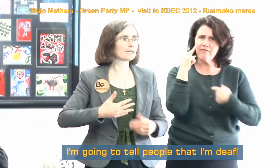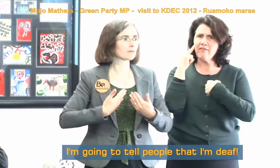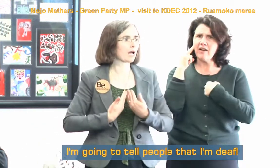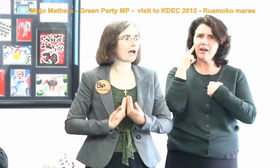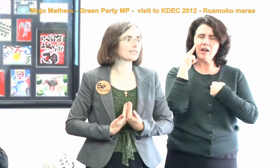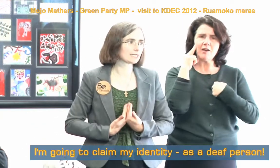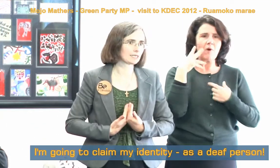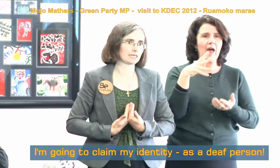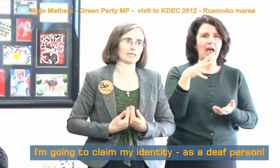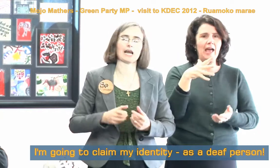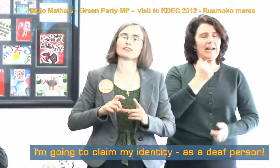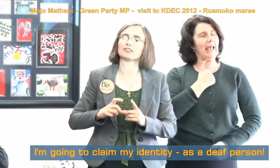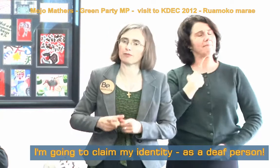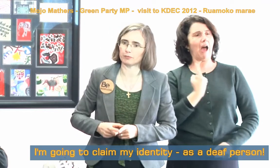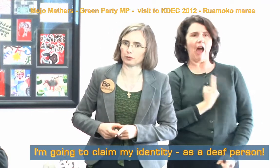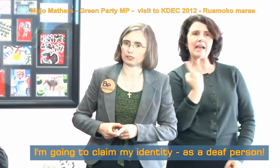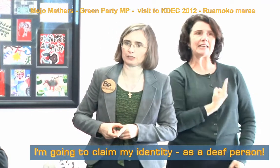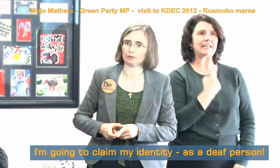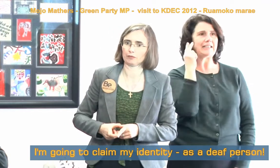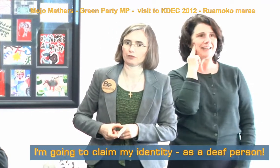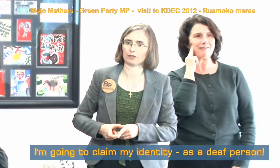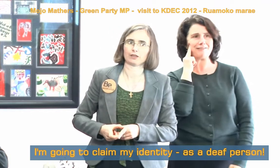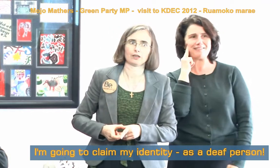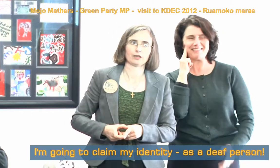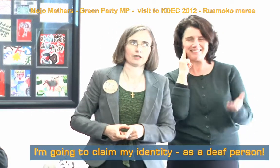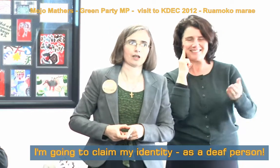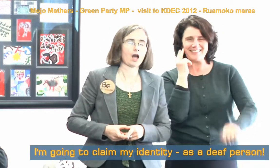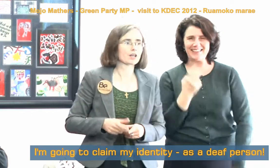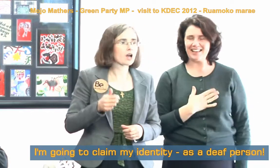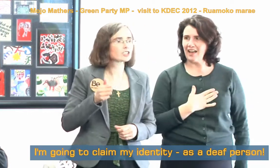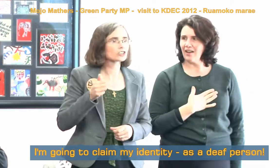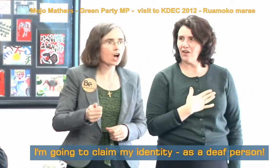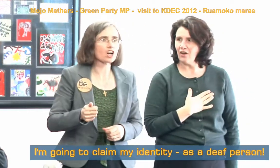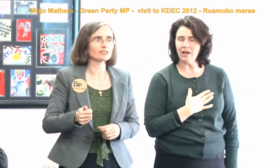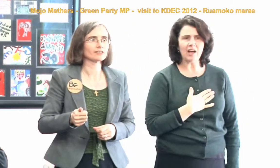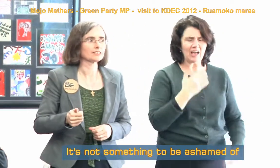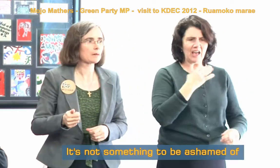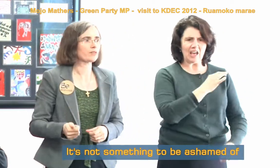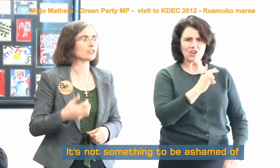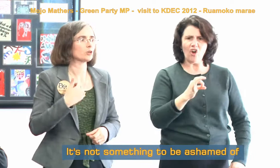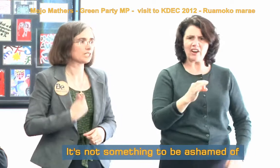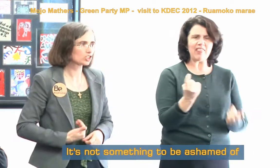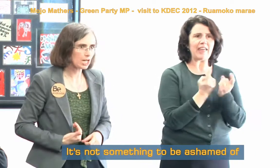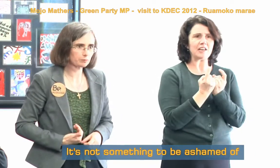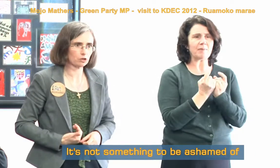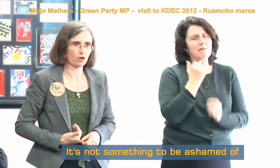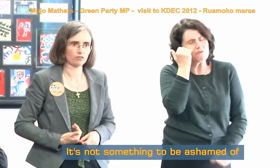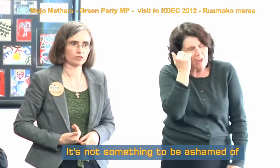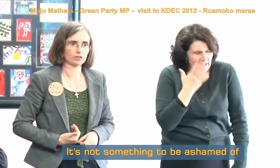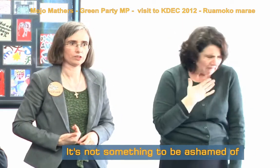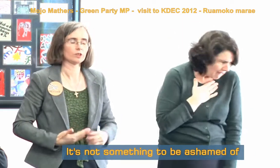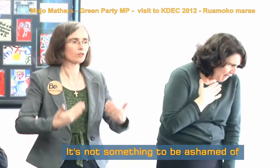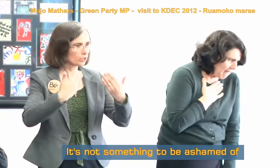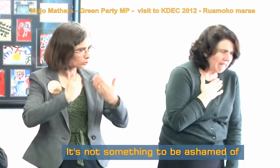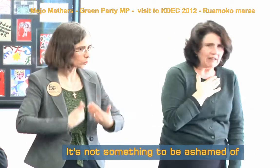to claim my identity as a deaf student. I'm not something to be ashamed of.